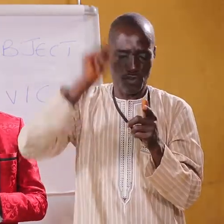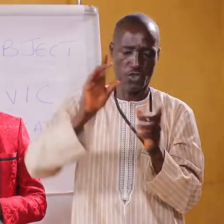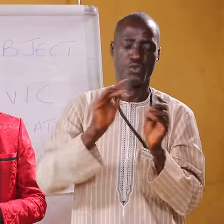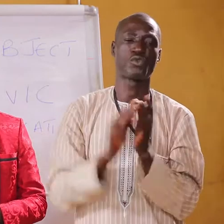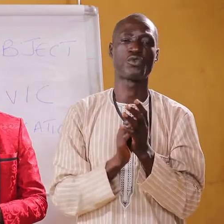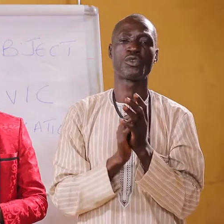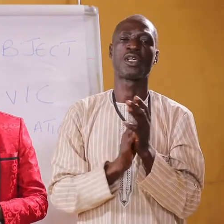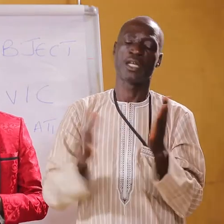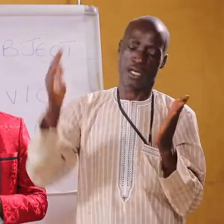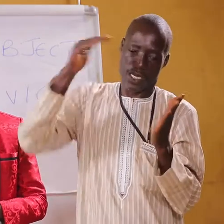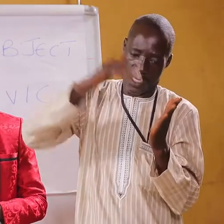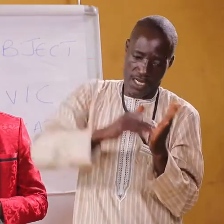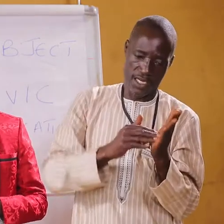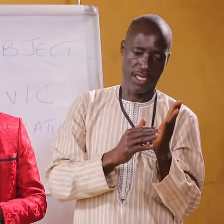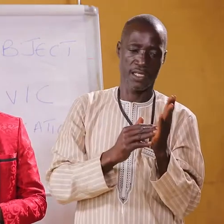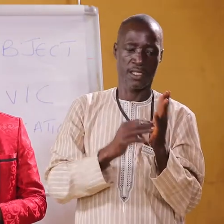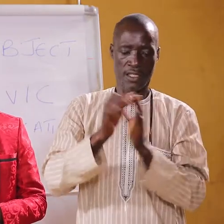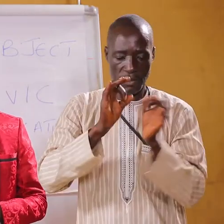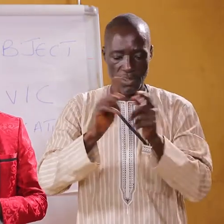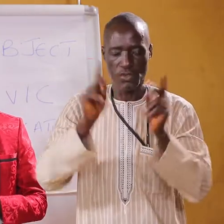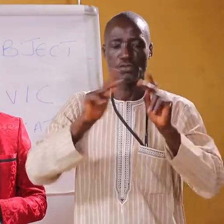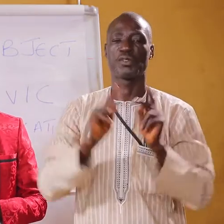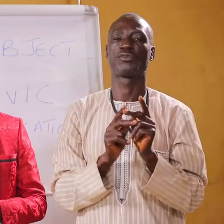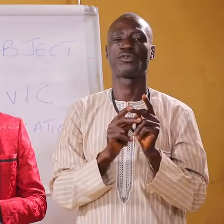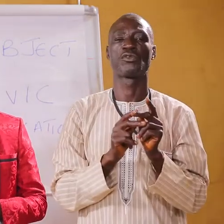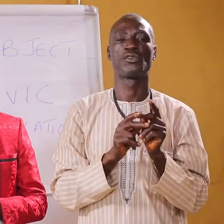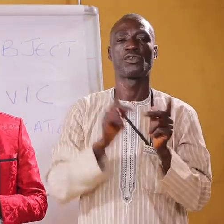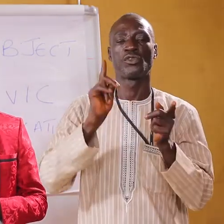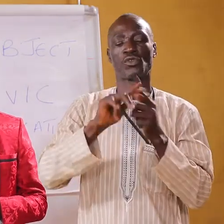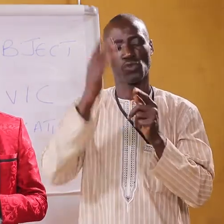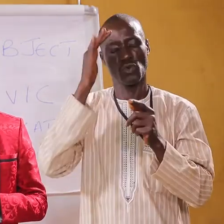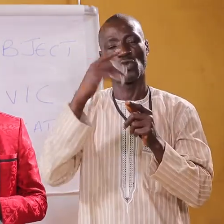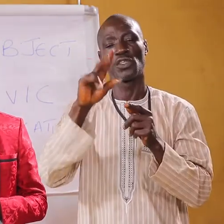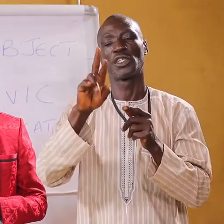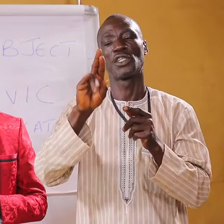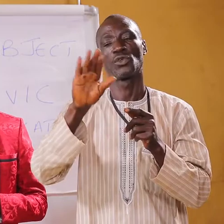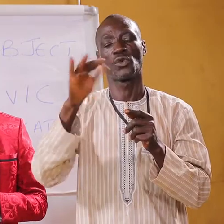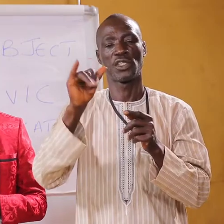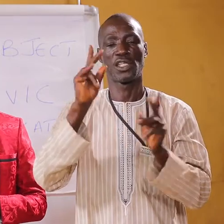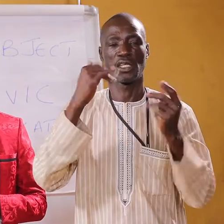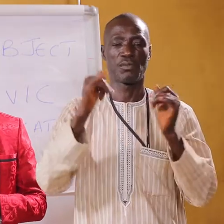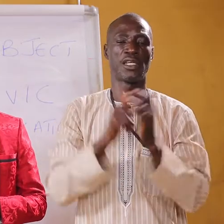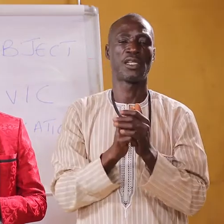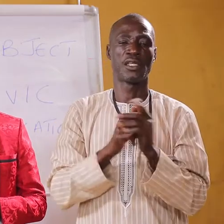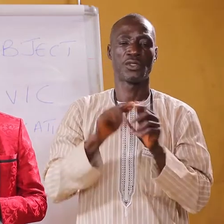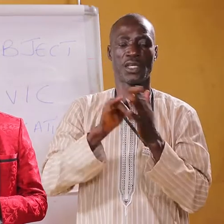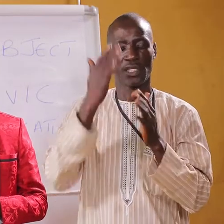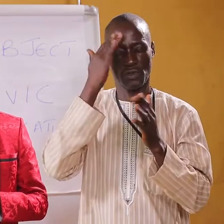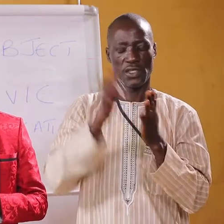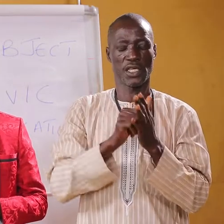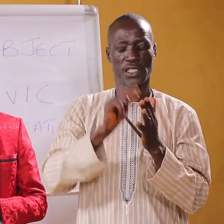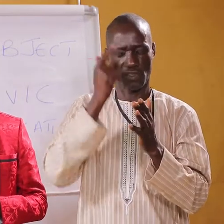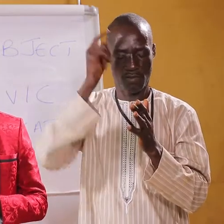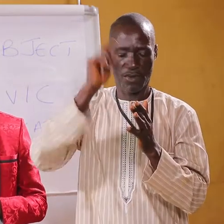they can play in ensuring that government provides all these basic facilities